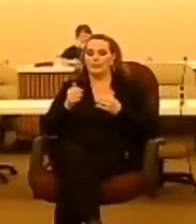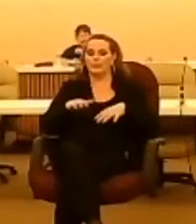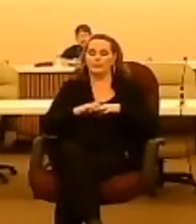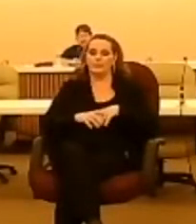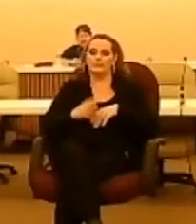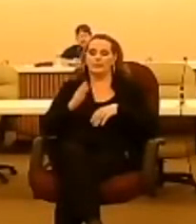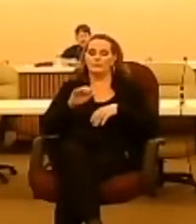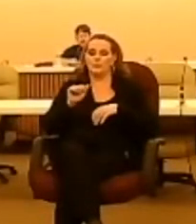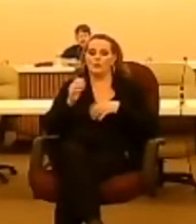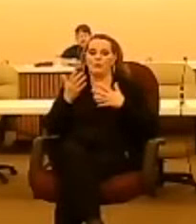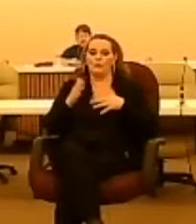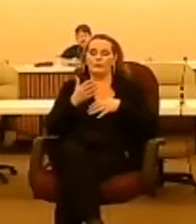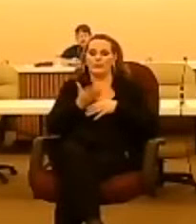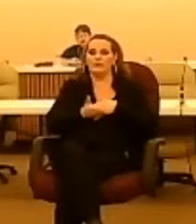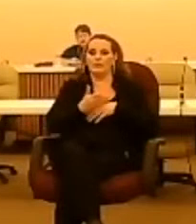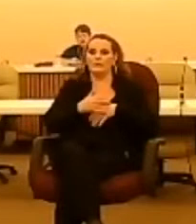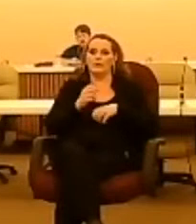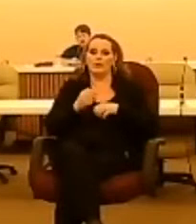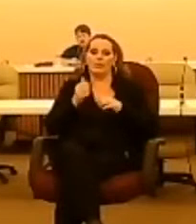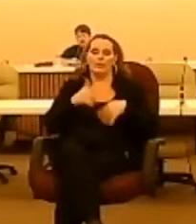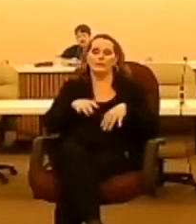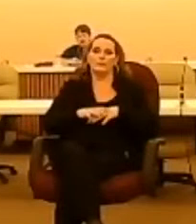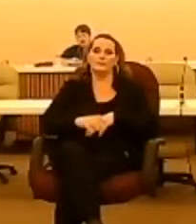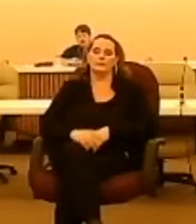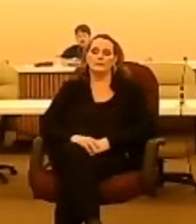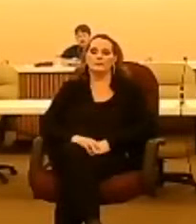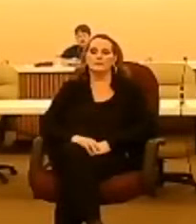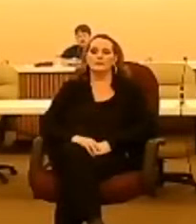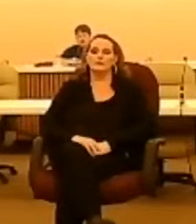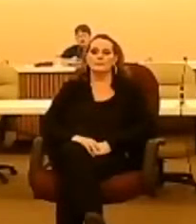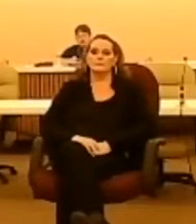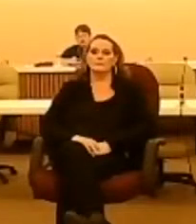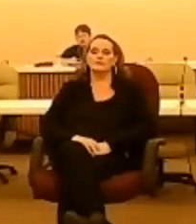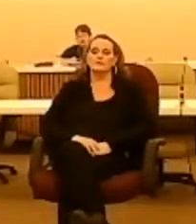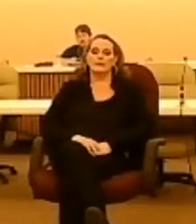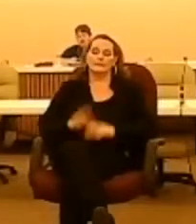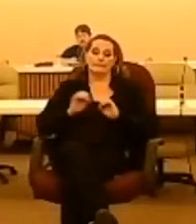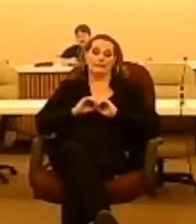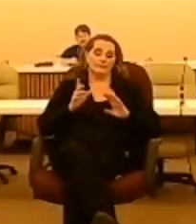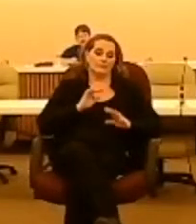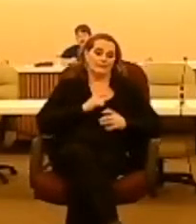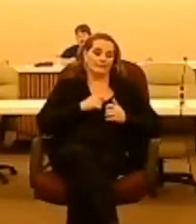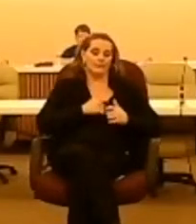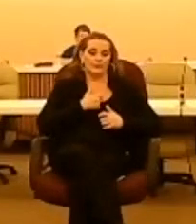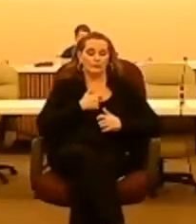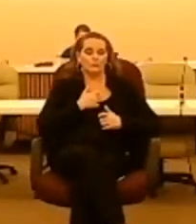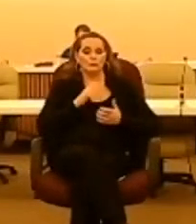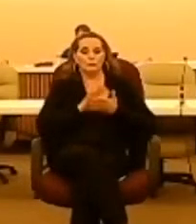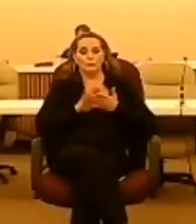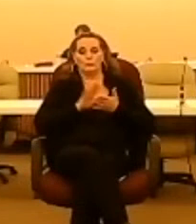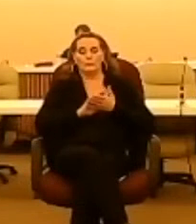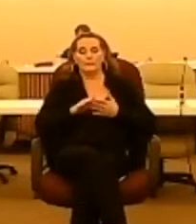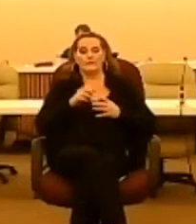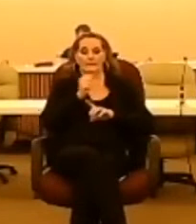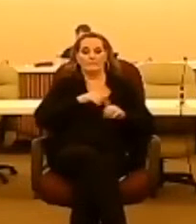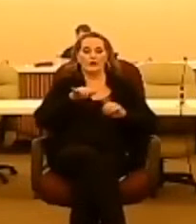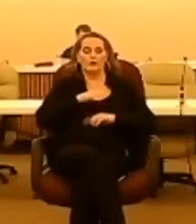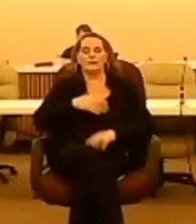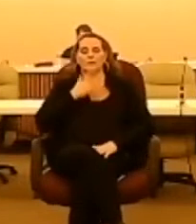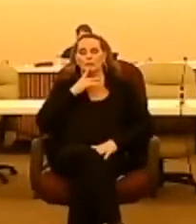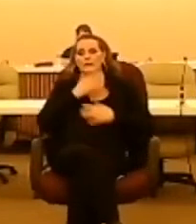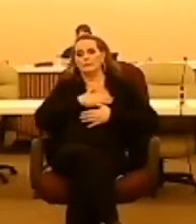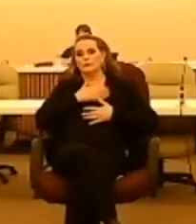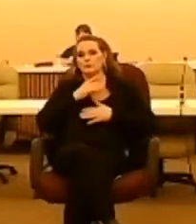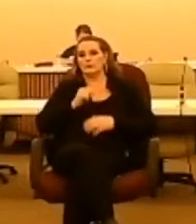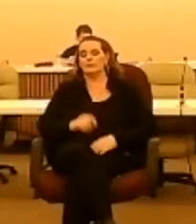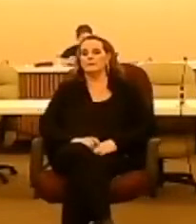exists prior on the property. Obviously, anything we can do to clean up the environment is much appreciated. Yeah,